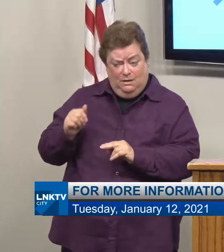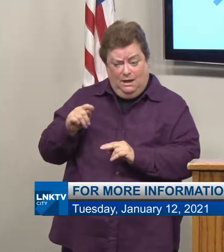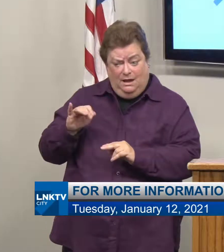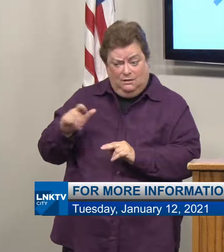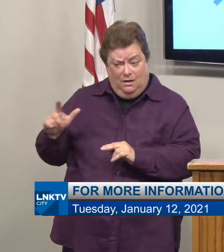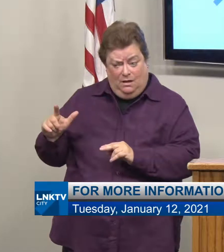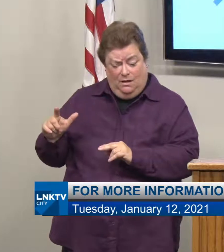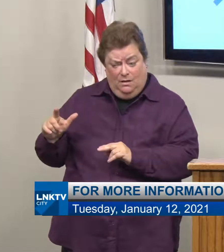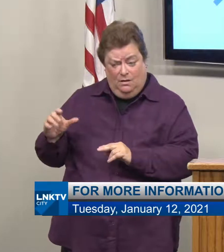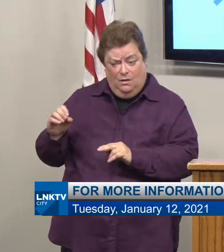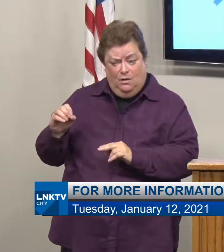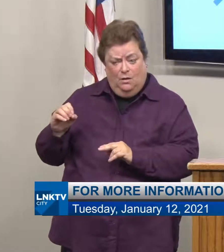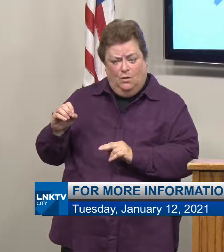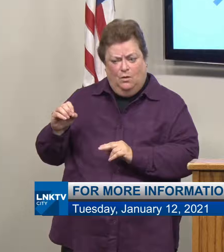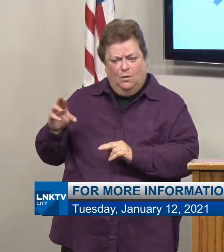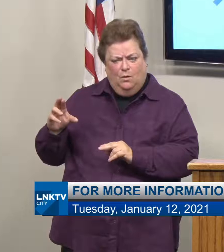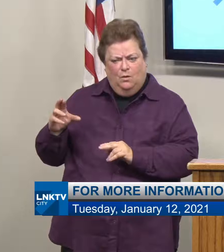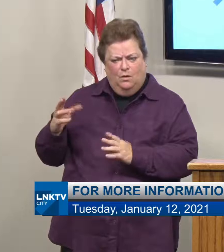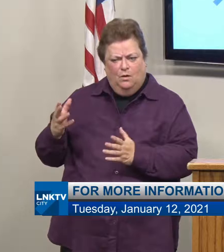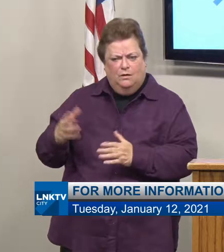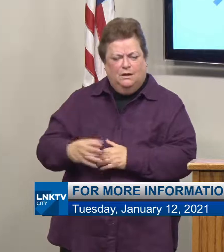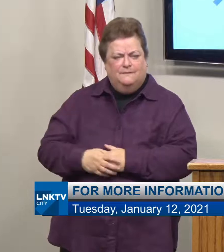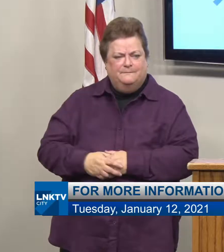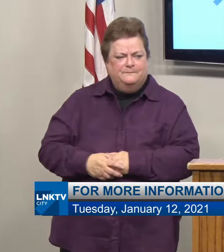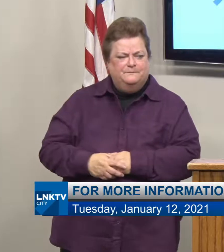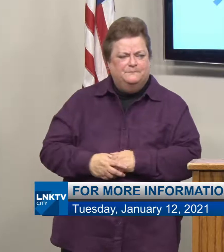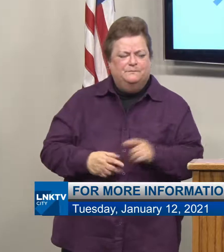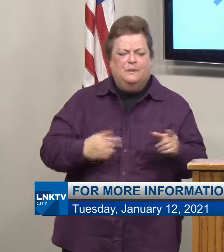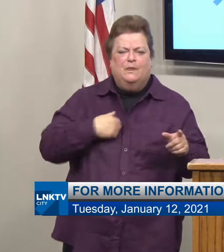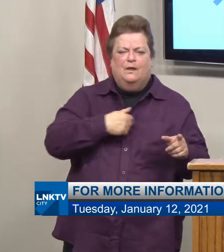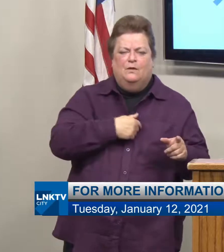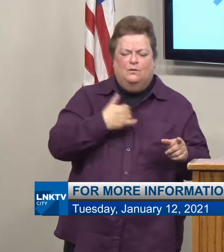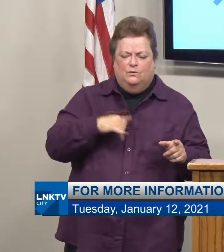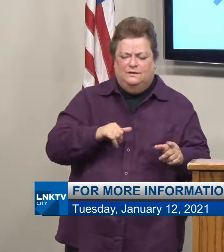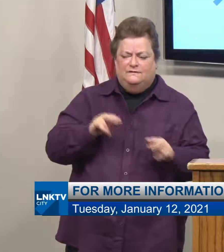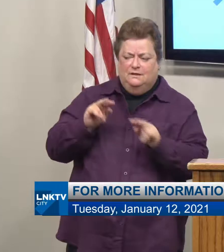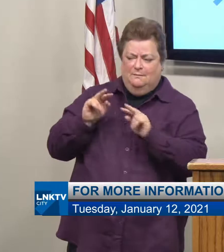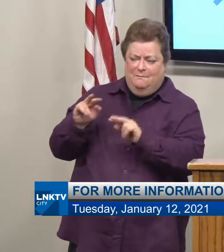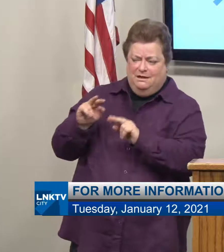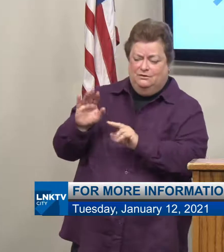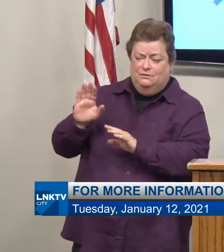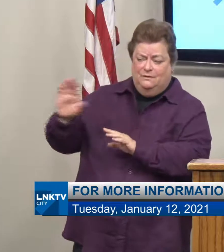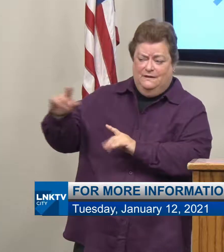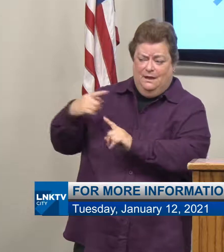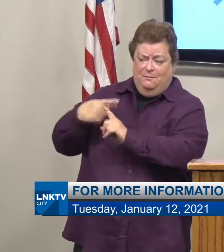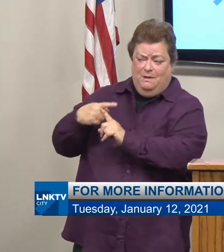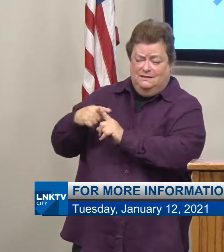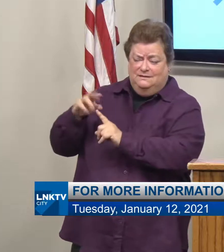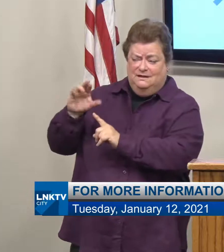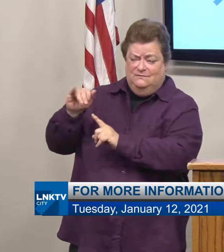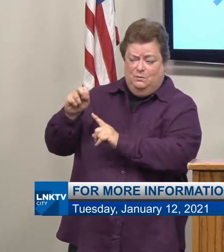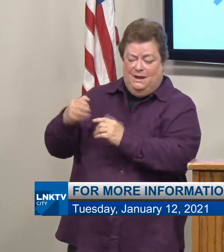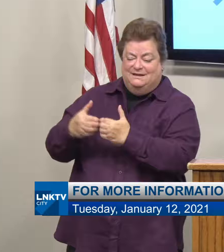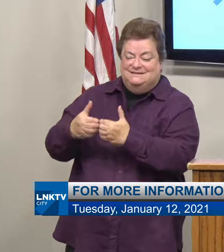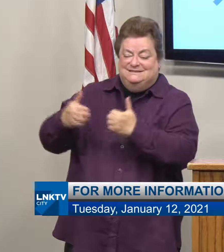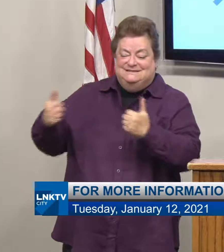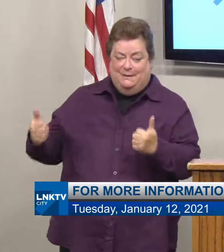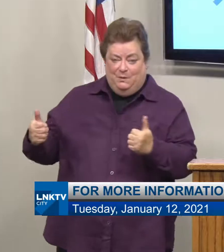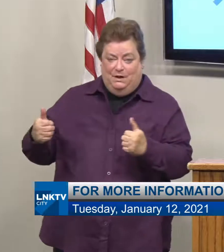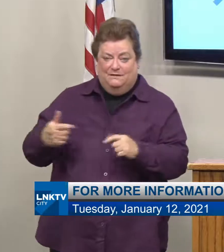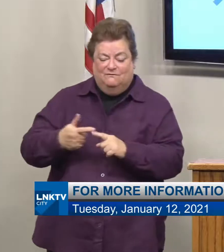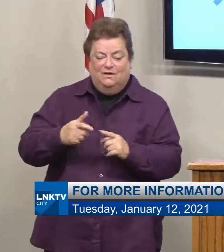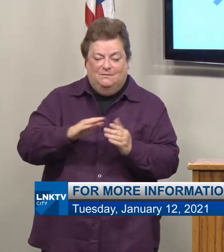will reporting requirements be separated? We still monitor their positivity rate separate to see what the spread